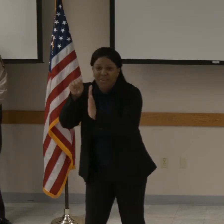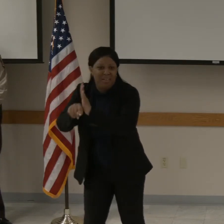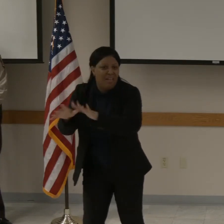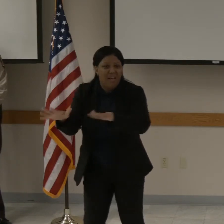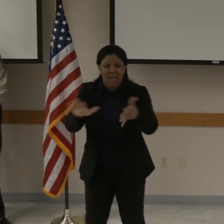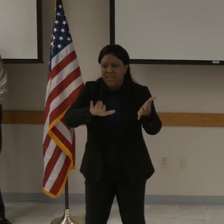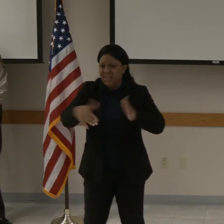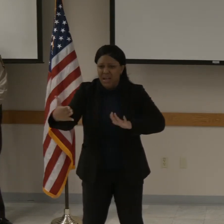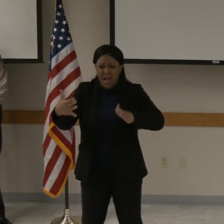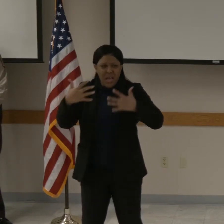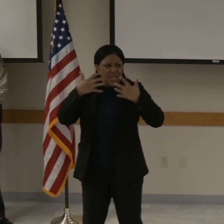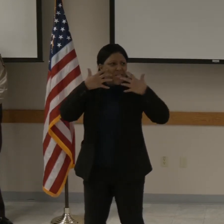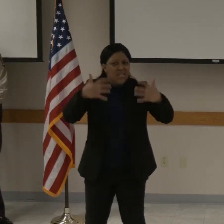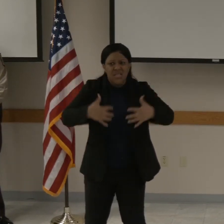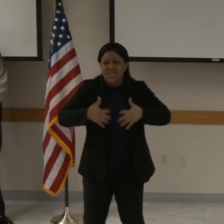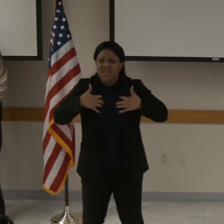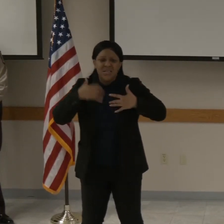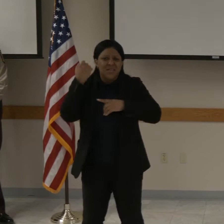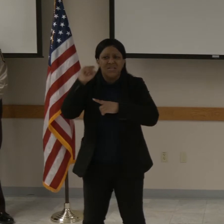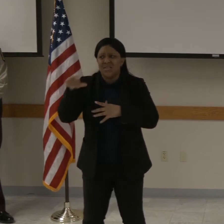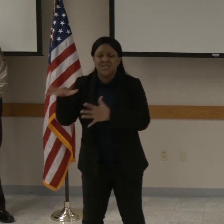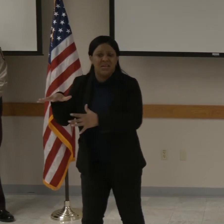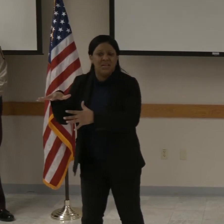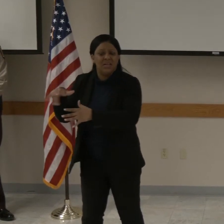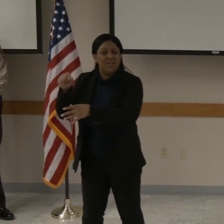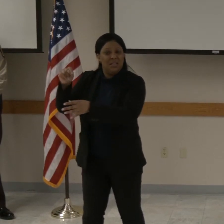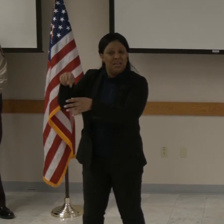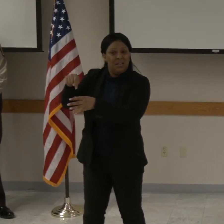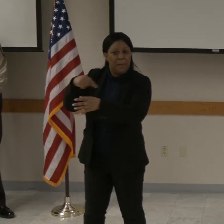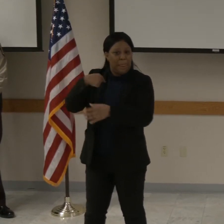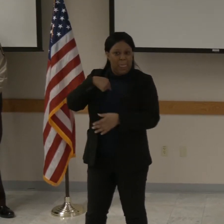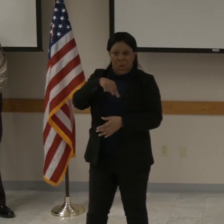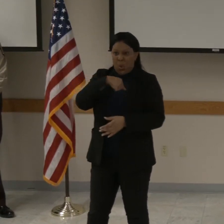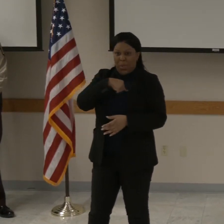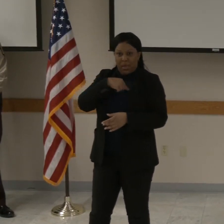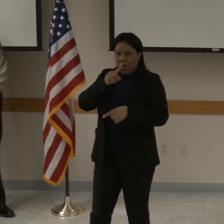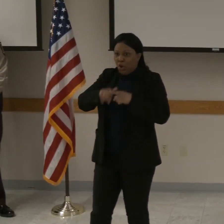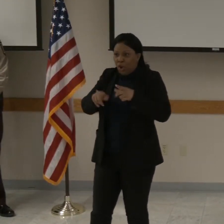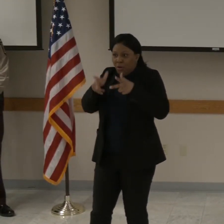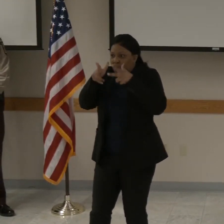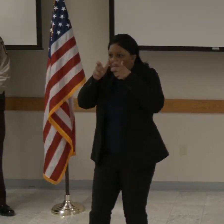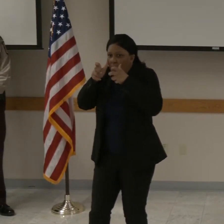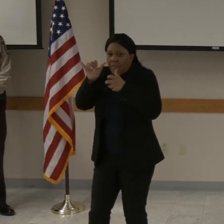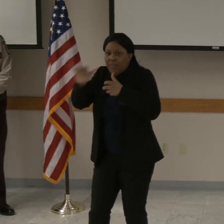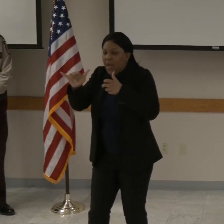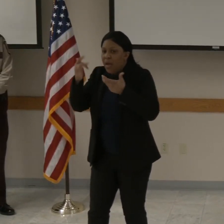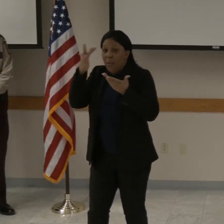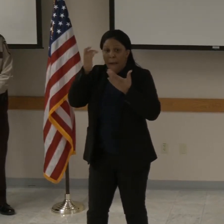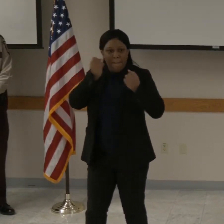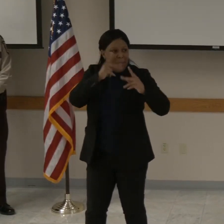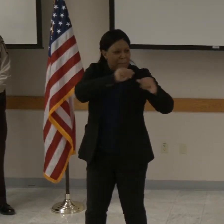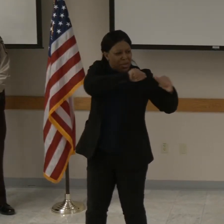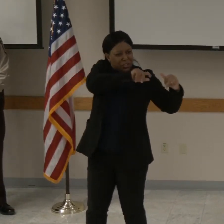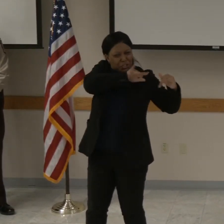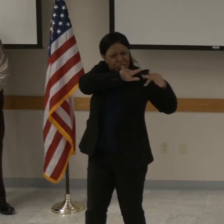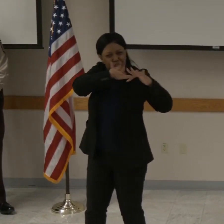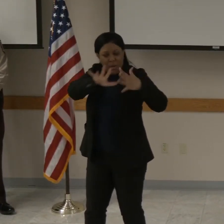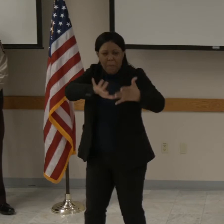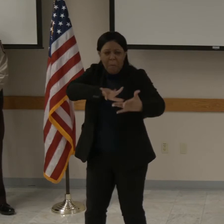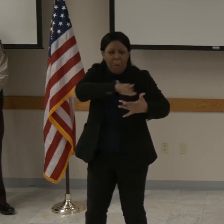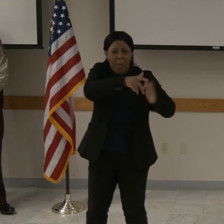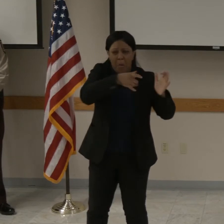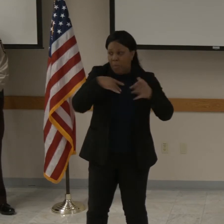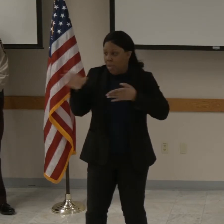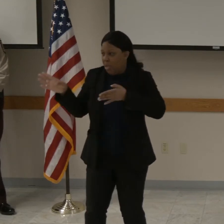the activity of folks that were there to destroy property and to hurt other people. This Unified Command is, I